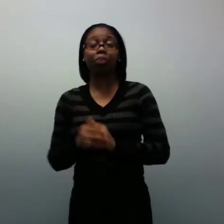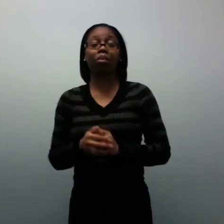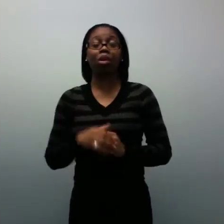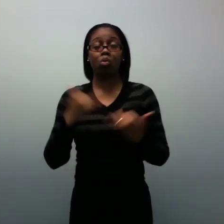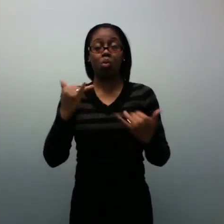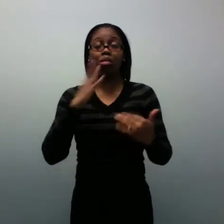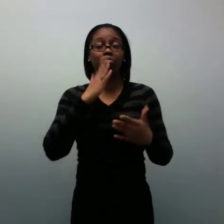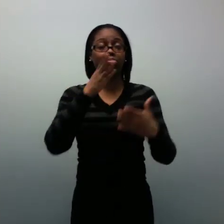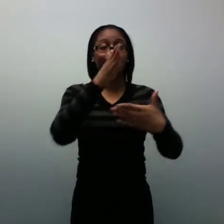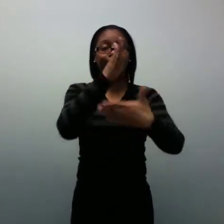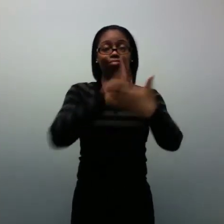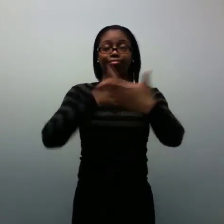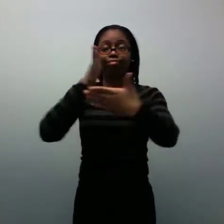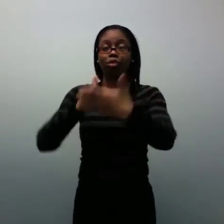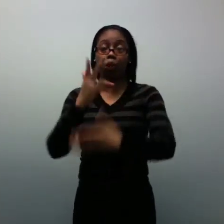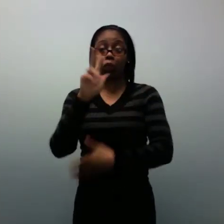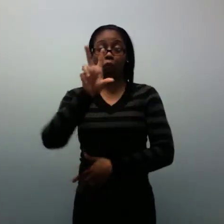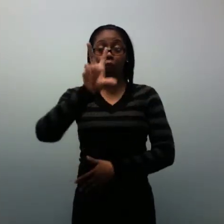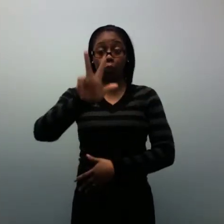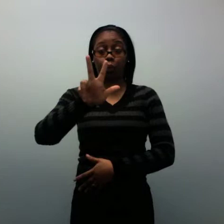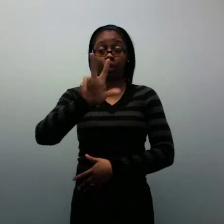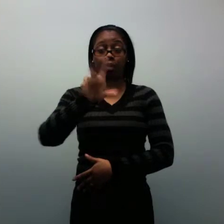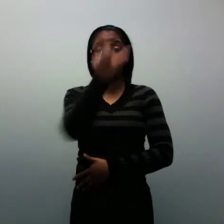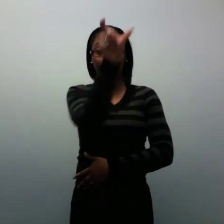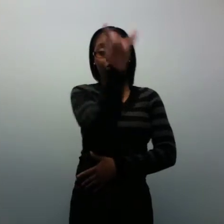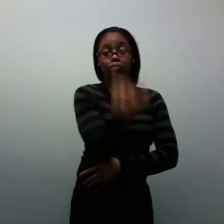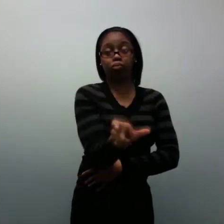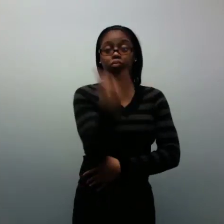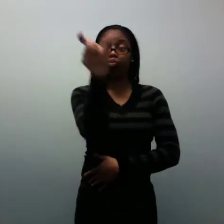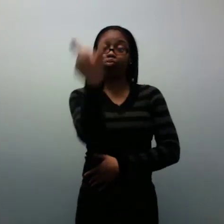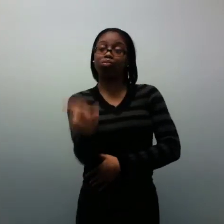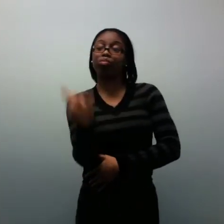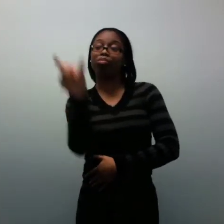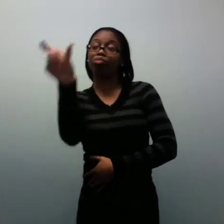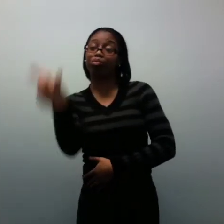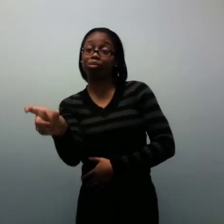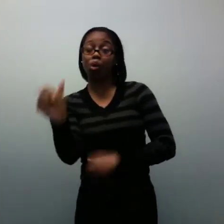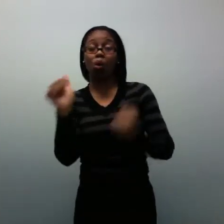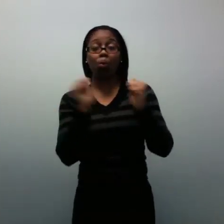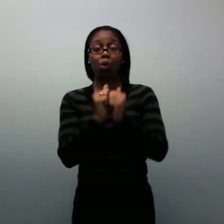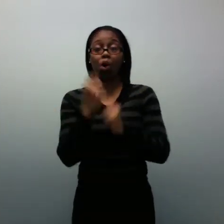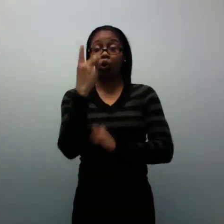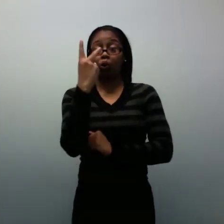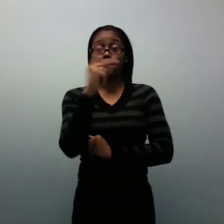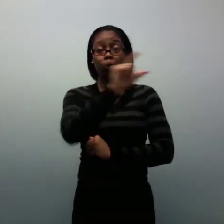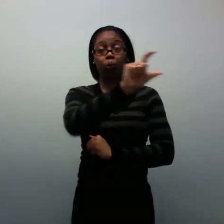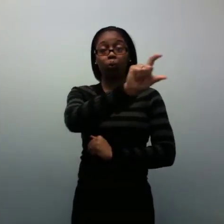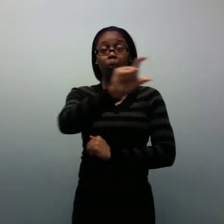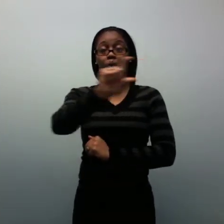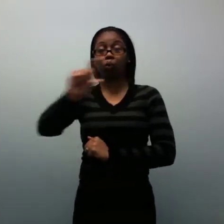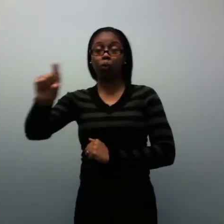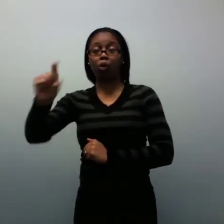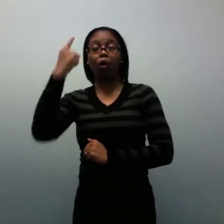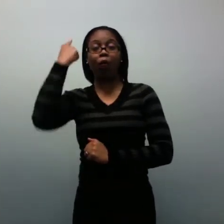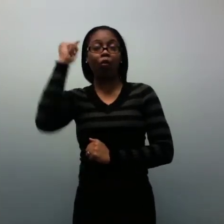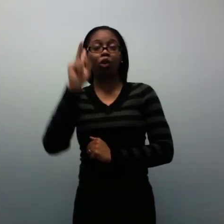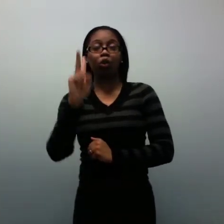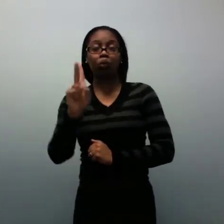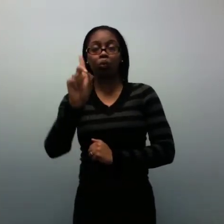columns for the 3-digit number and into 2 rows for the 2-digit number. And then we'll